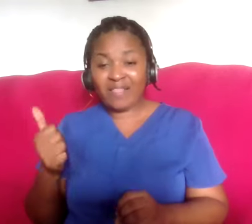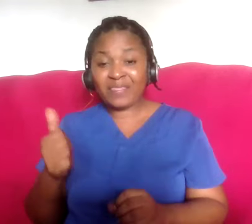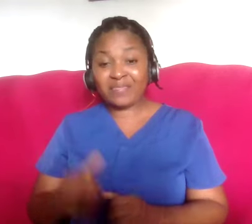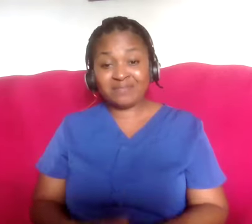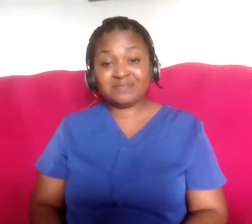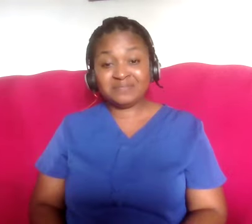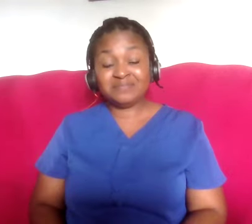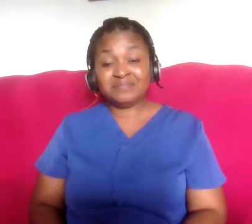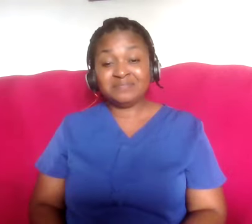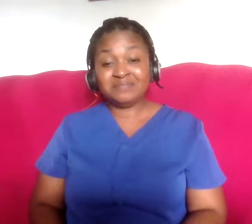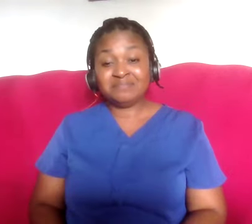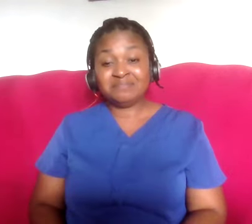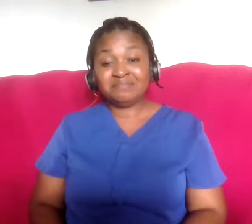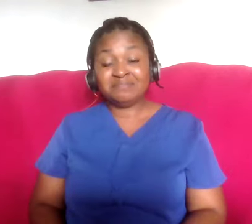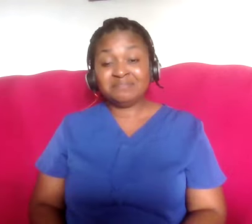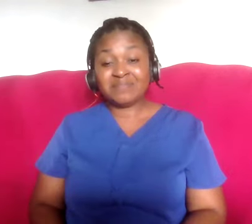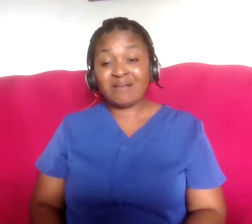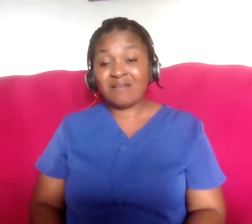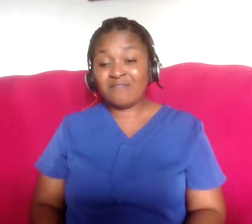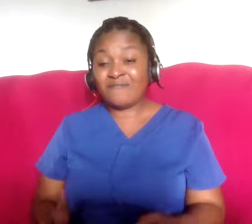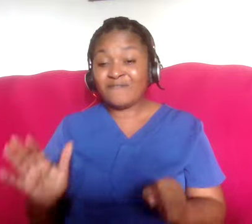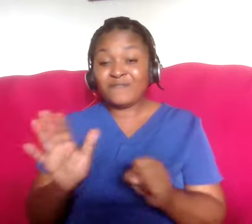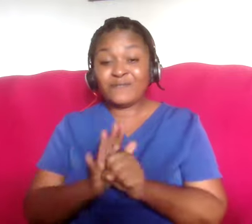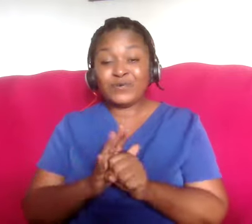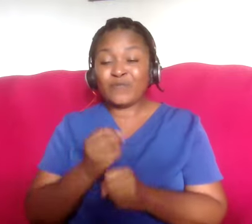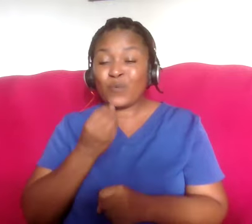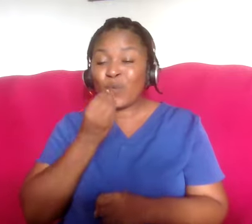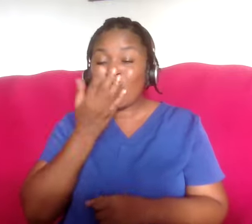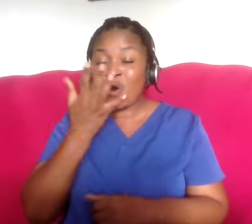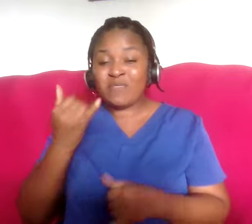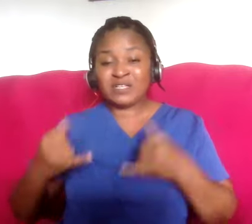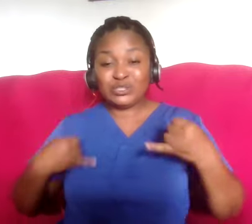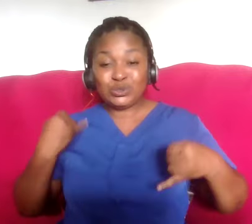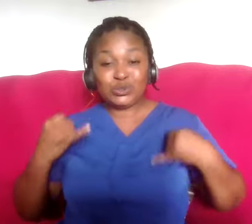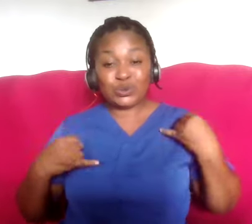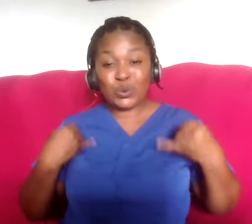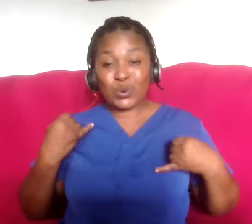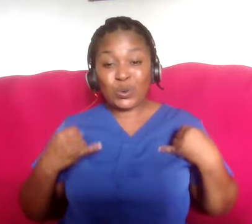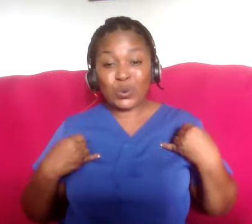Steeped in warmth, joy, and the unmistakable rhythm of the island.